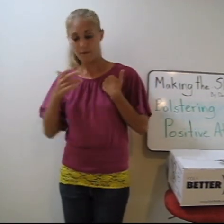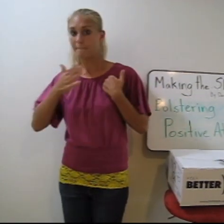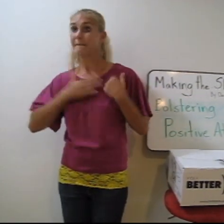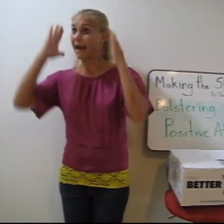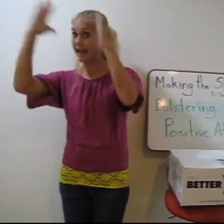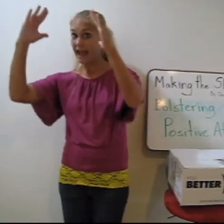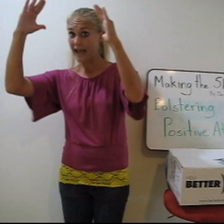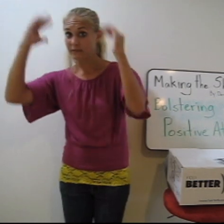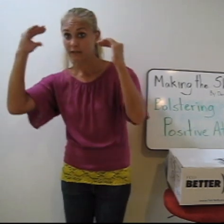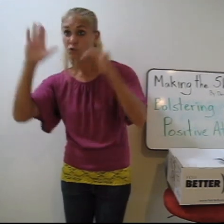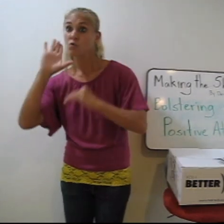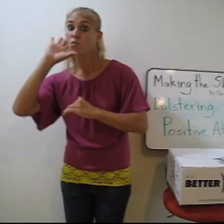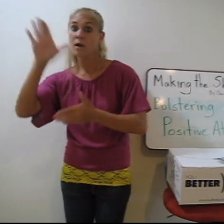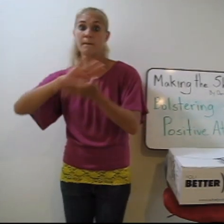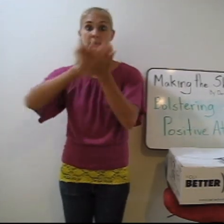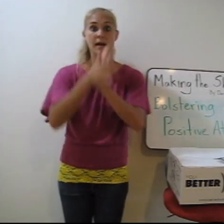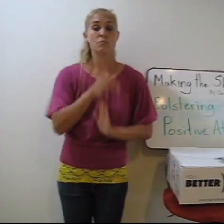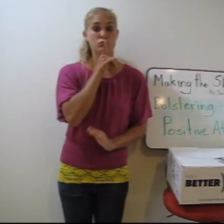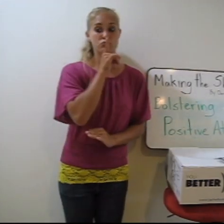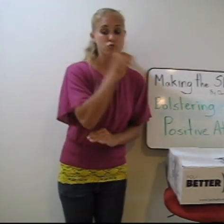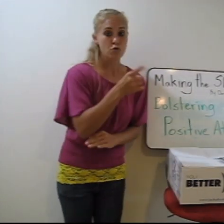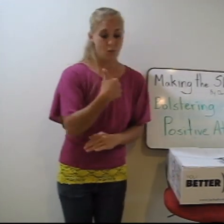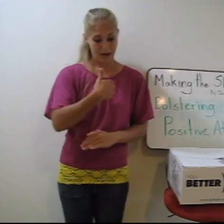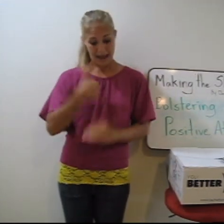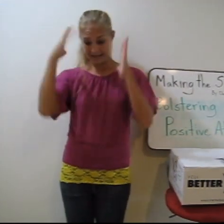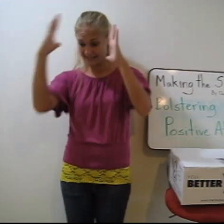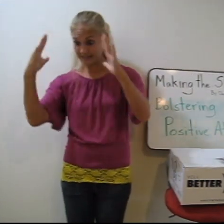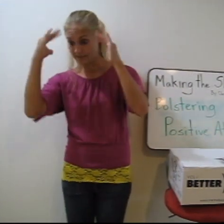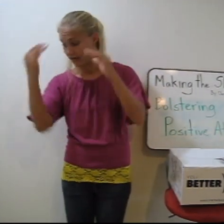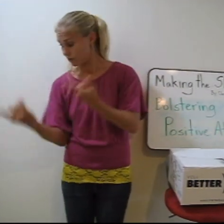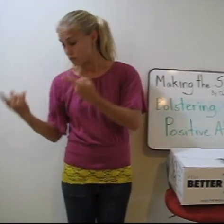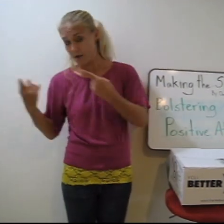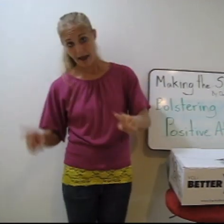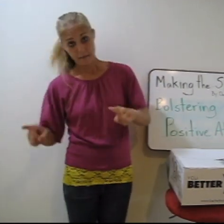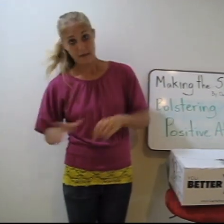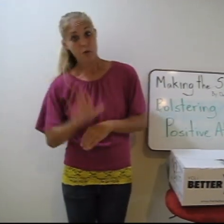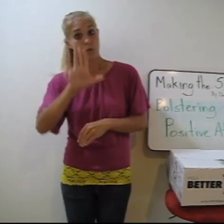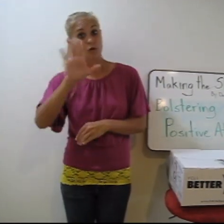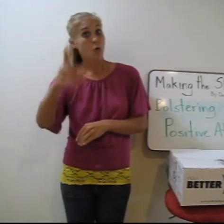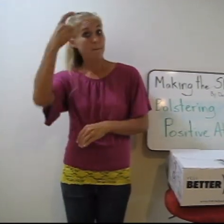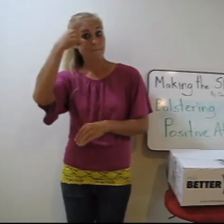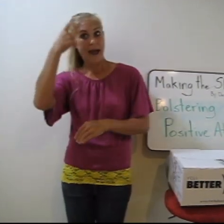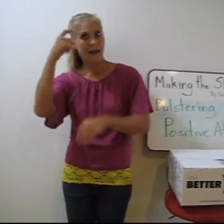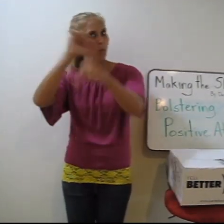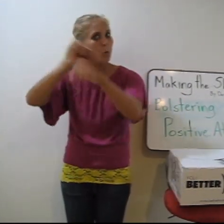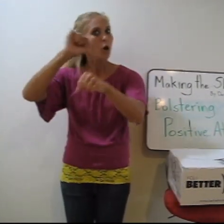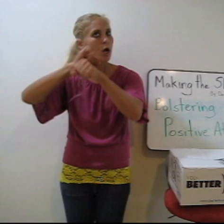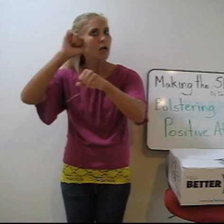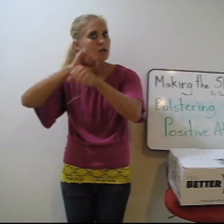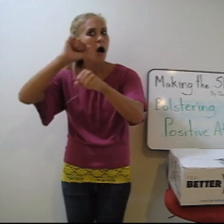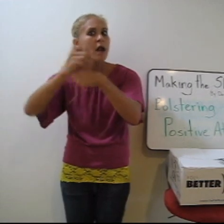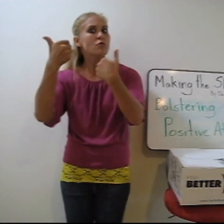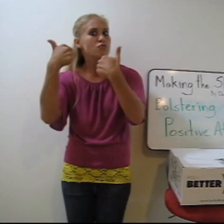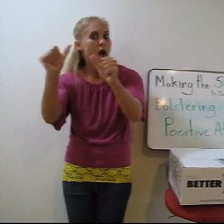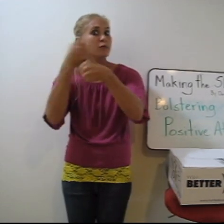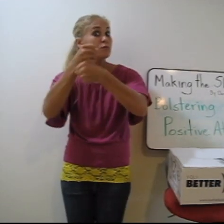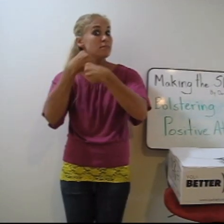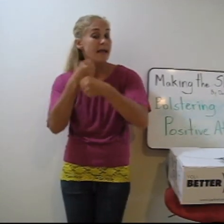into creation. What you expect to happen is what your creative capacity goes to work on producing. So then, what is